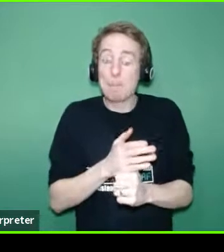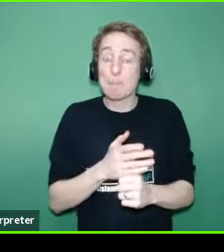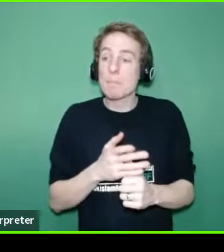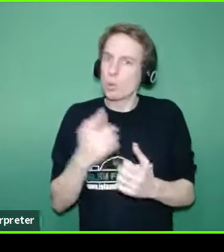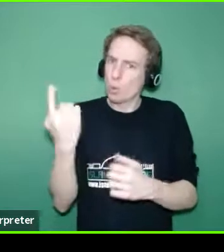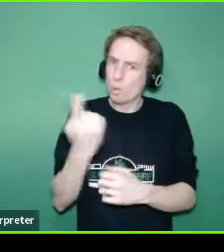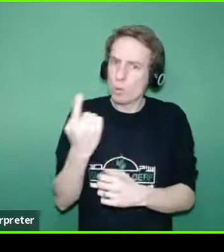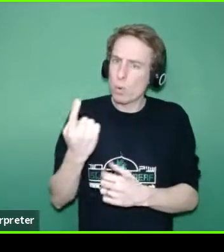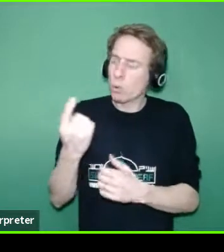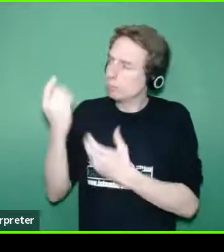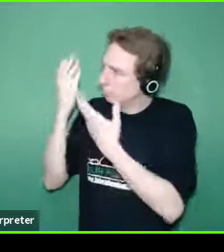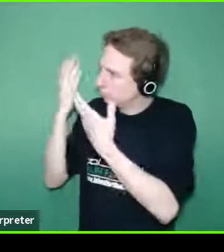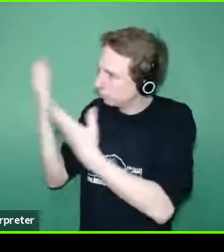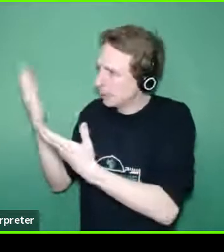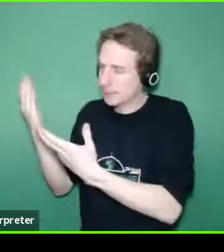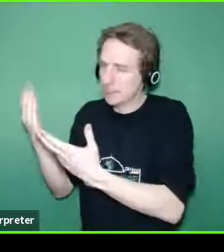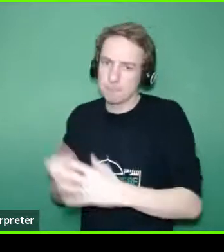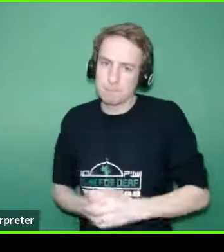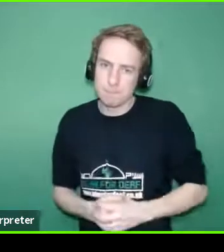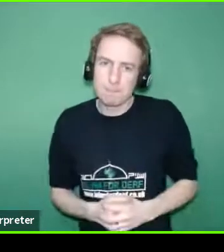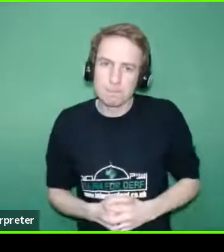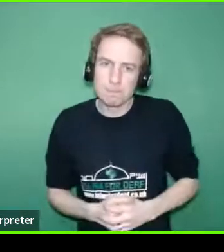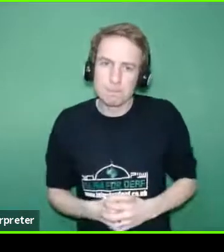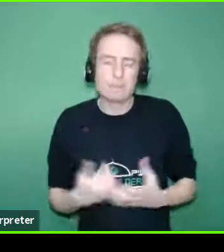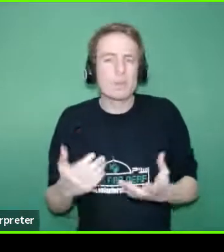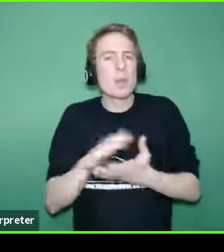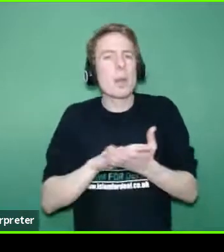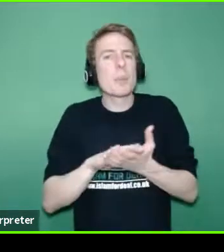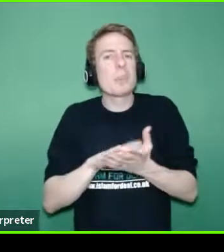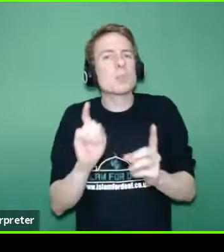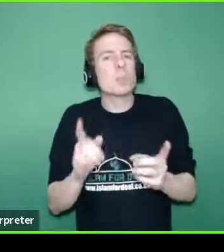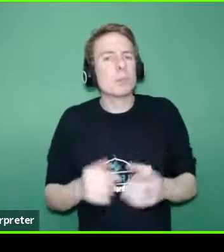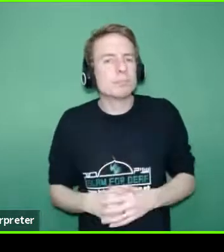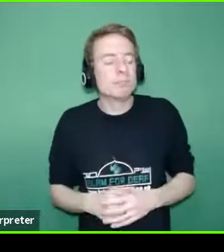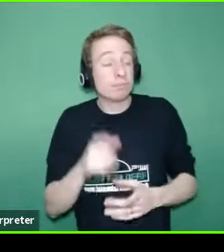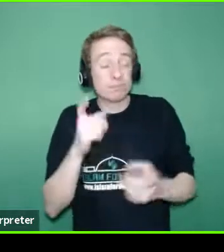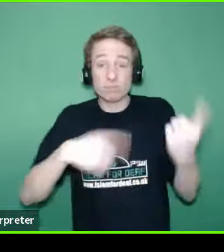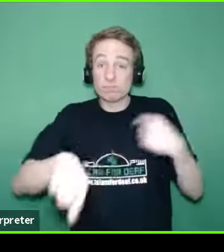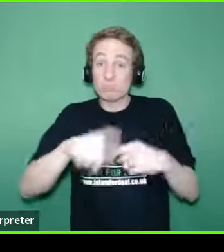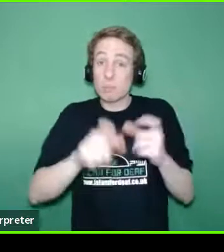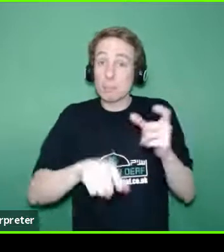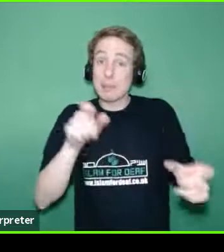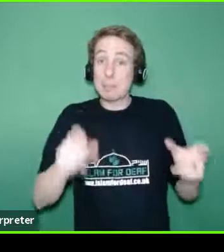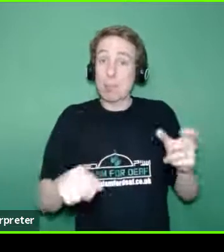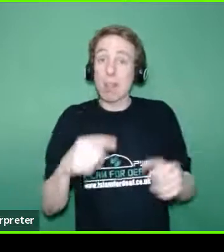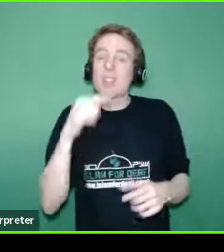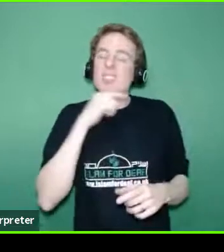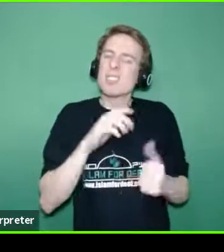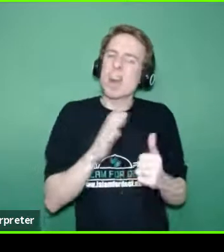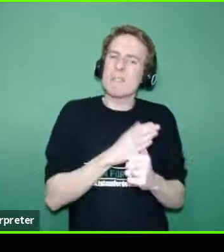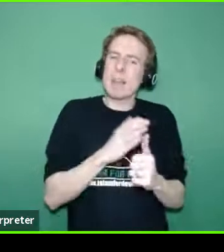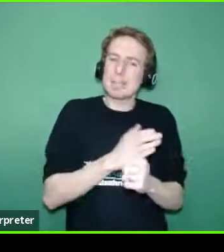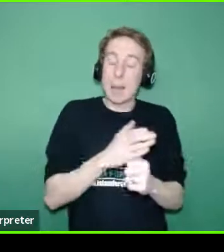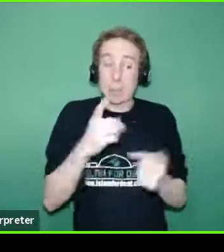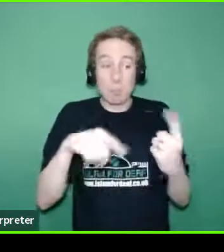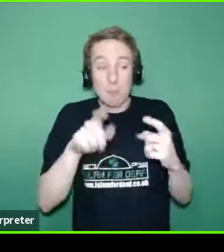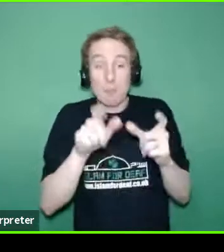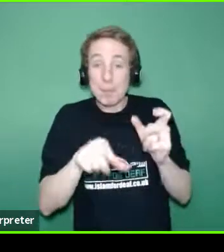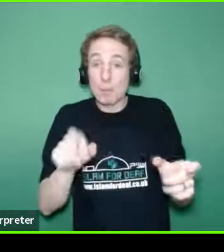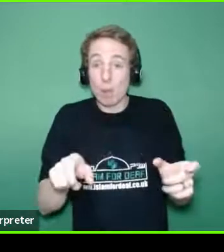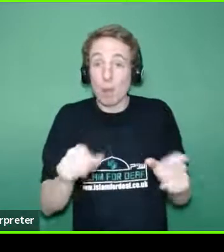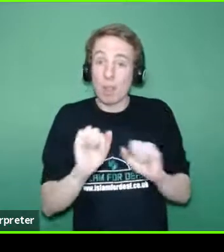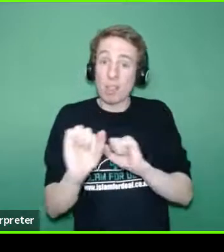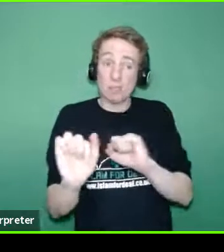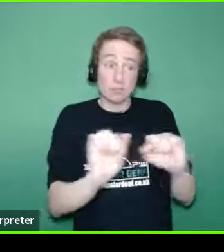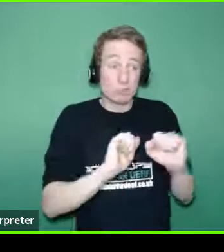worship that every act of the son of Adam is for the son of Adam's sake, except for fasting,